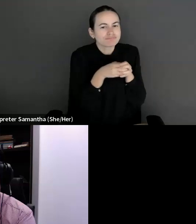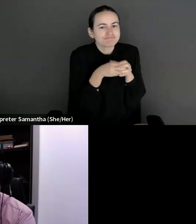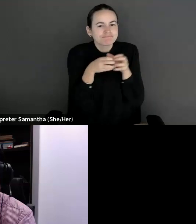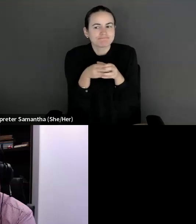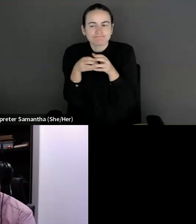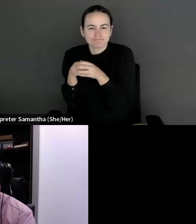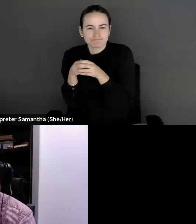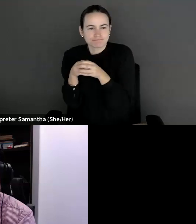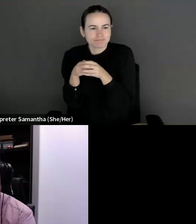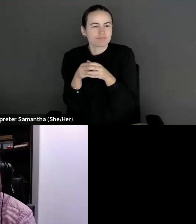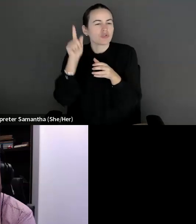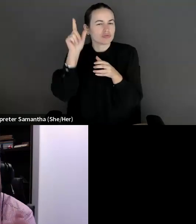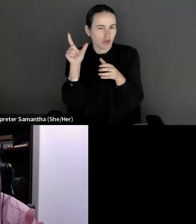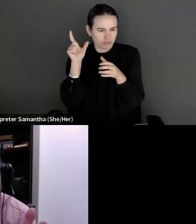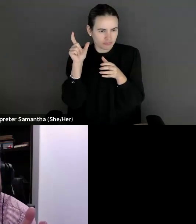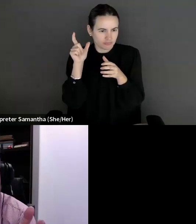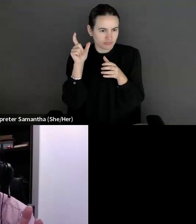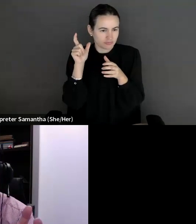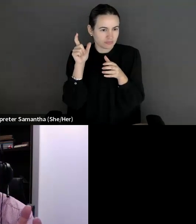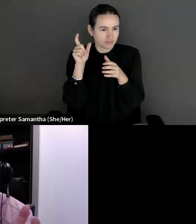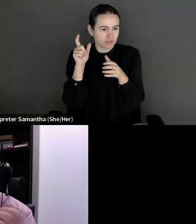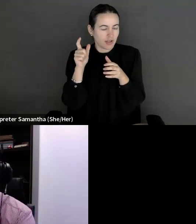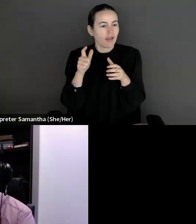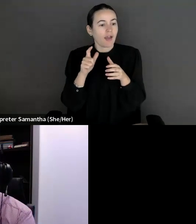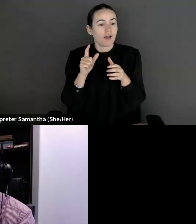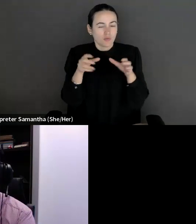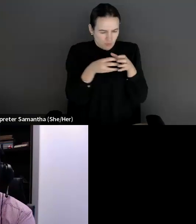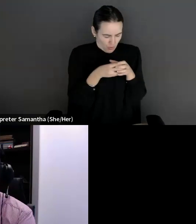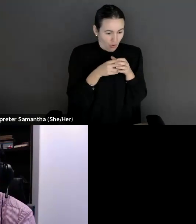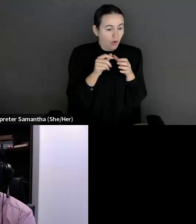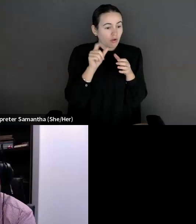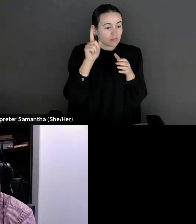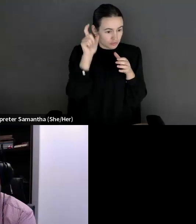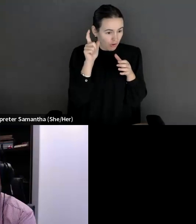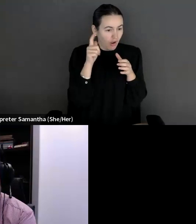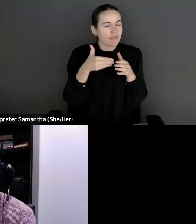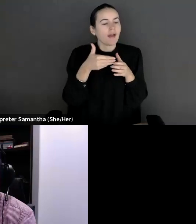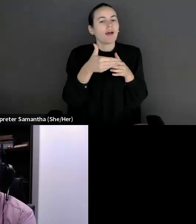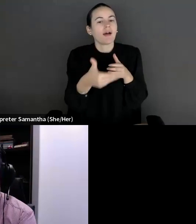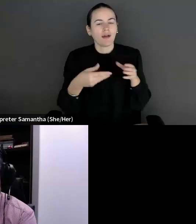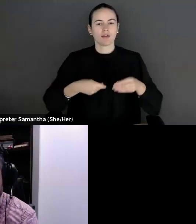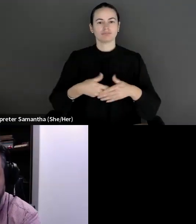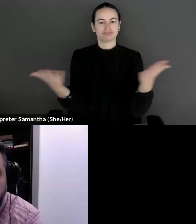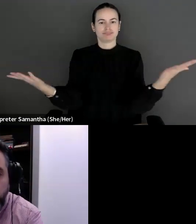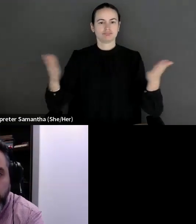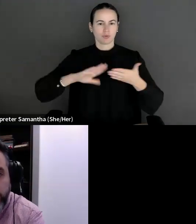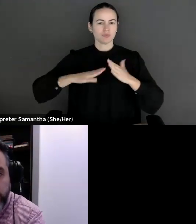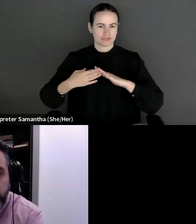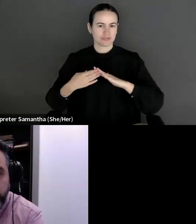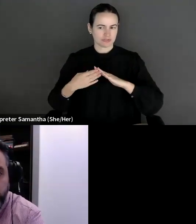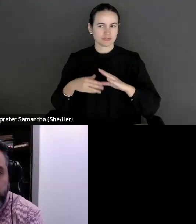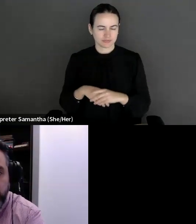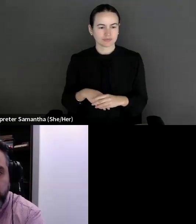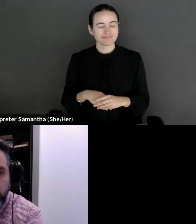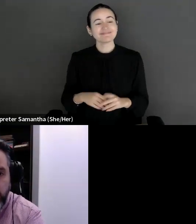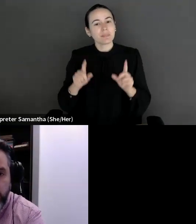make the final product available to the whole community. However, I also get the feeling that the more people